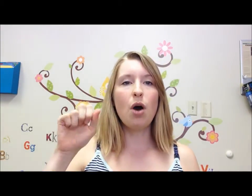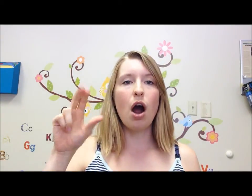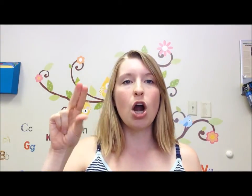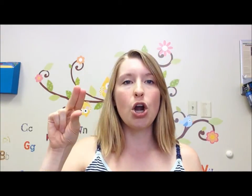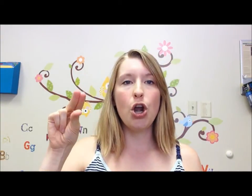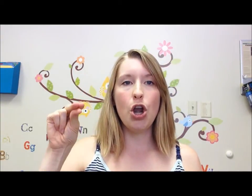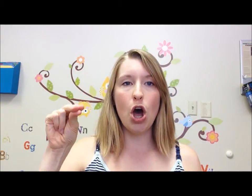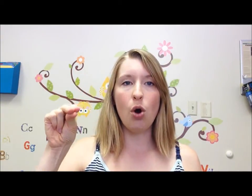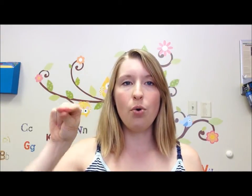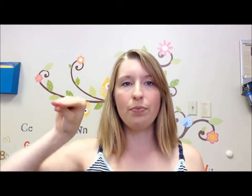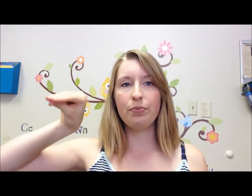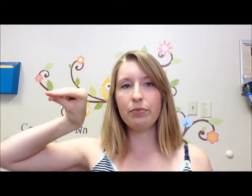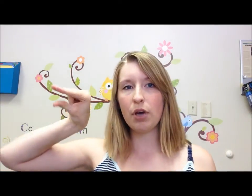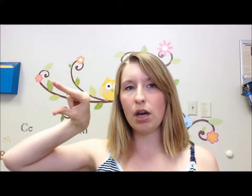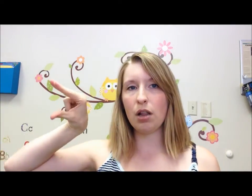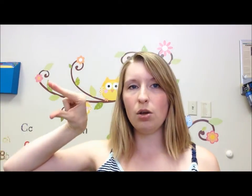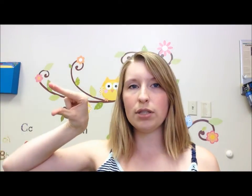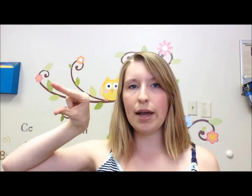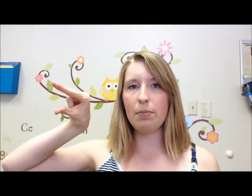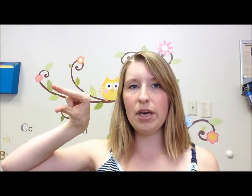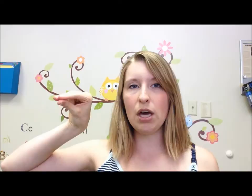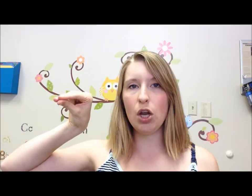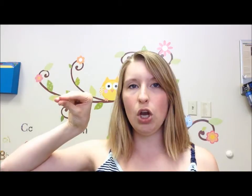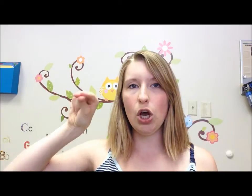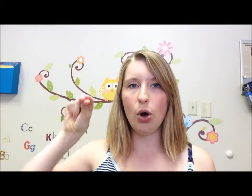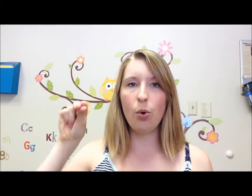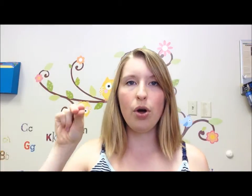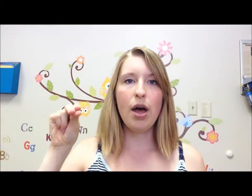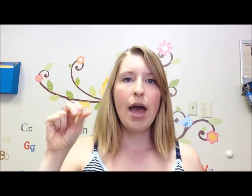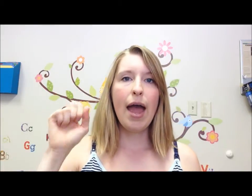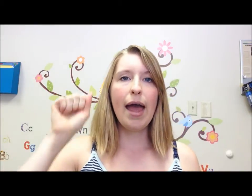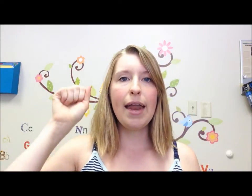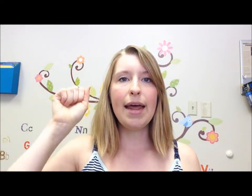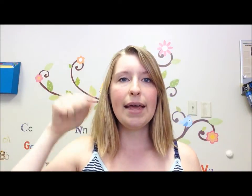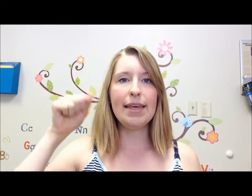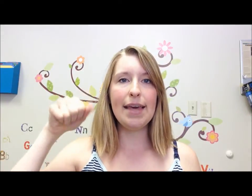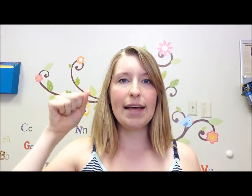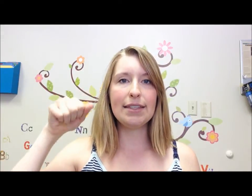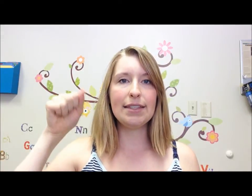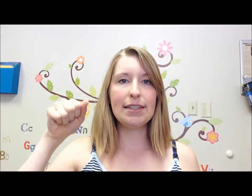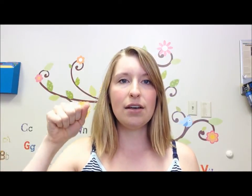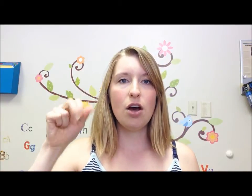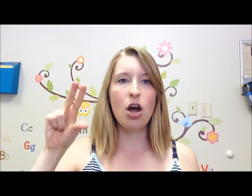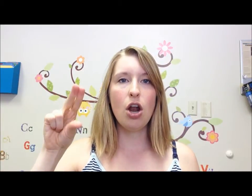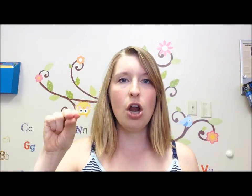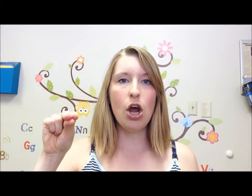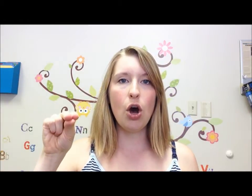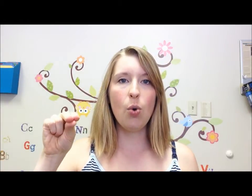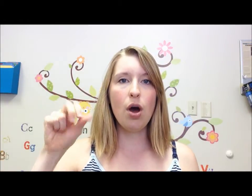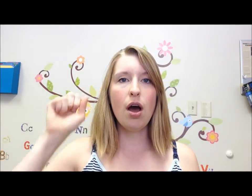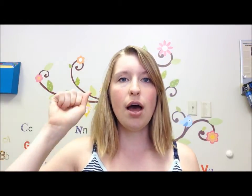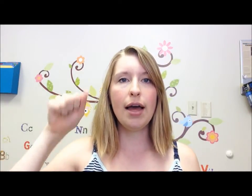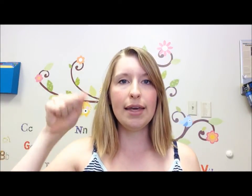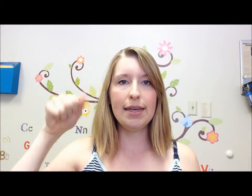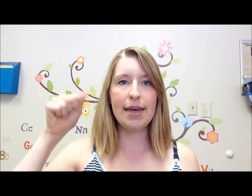are no, kind of closed like a beak, no, and yes. No,